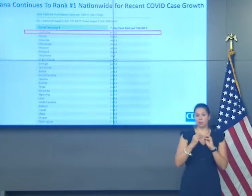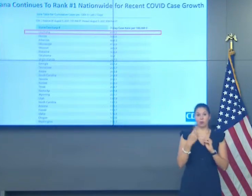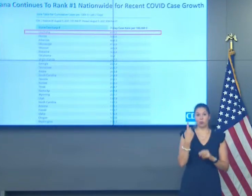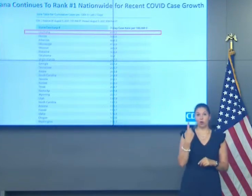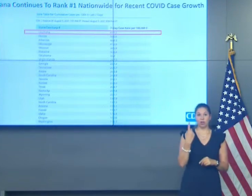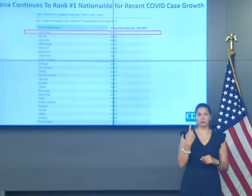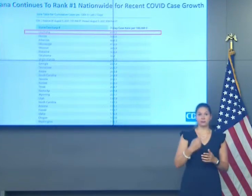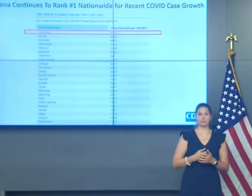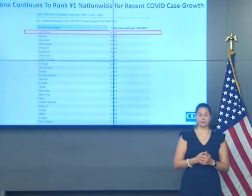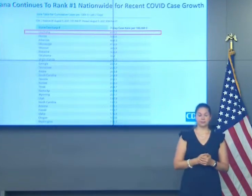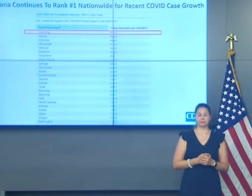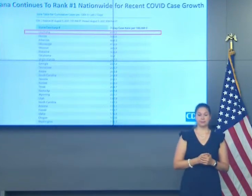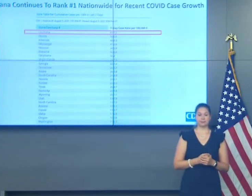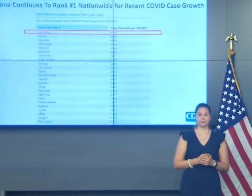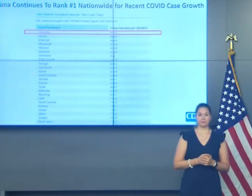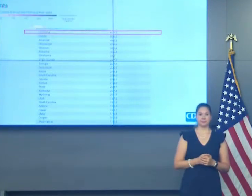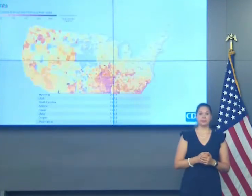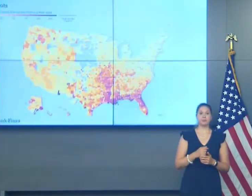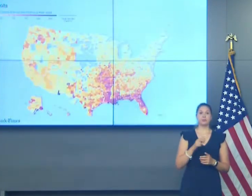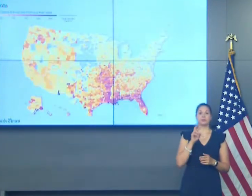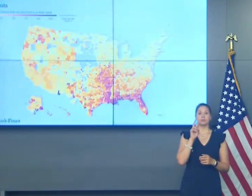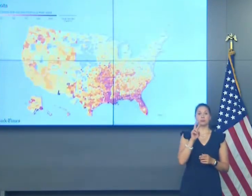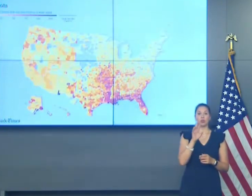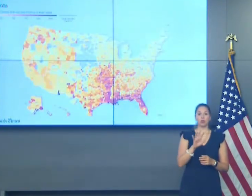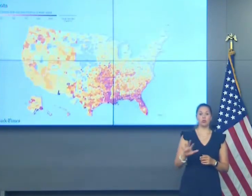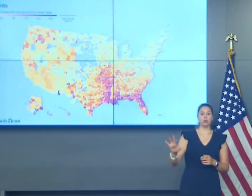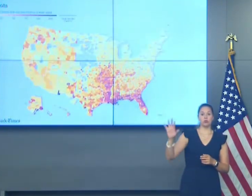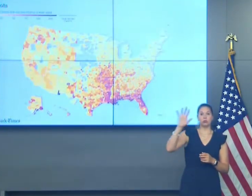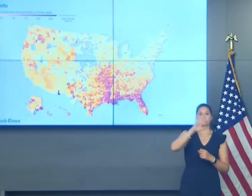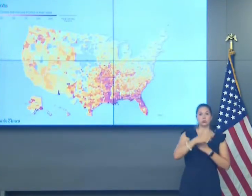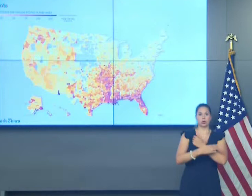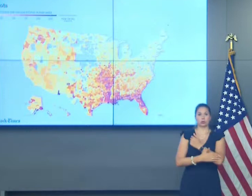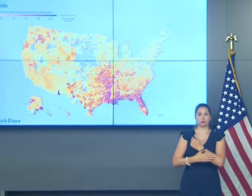#1. If you look across the country,